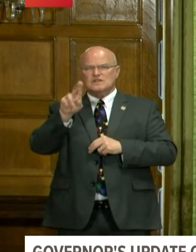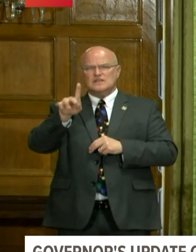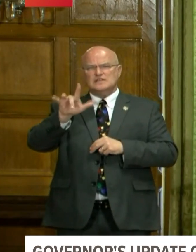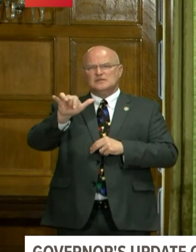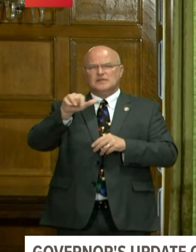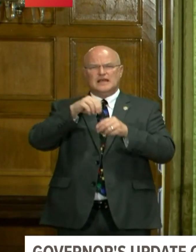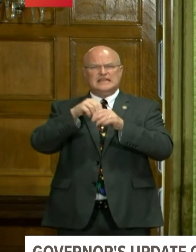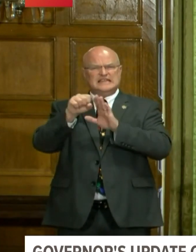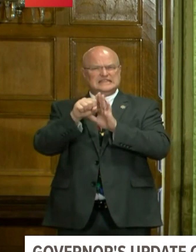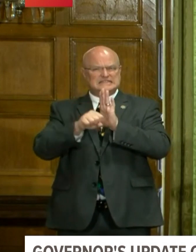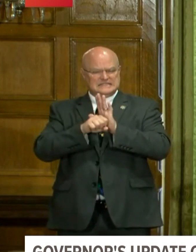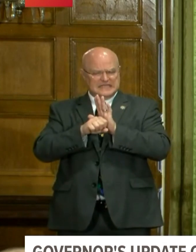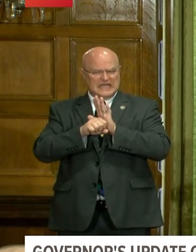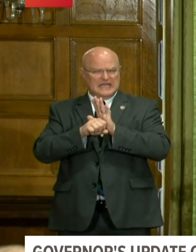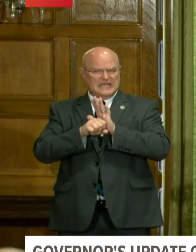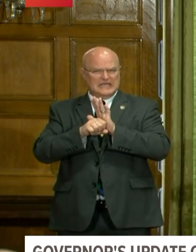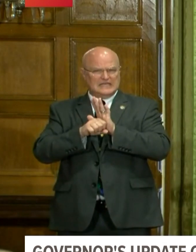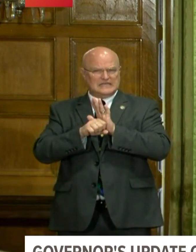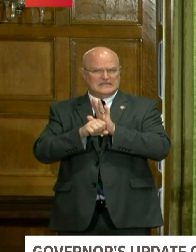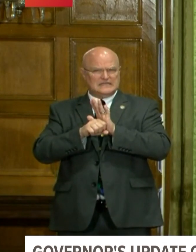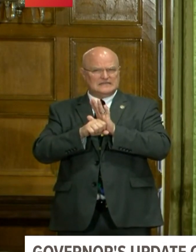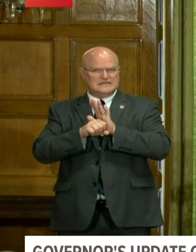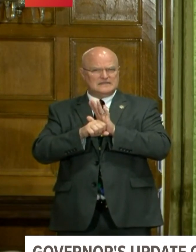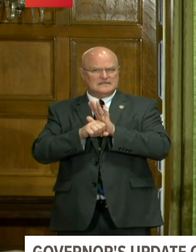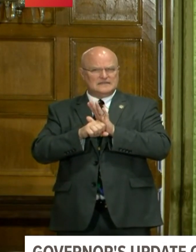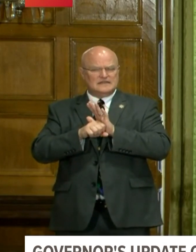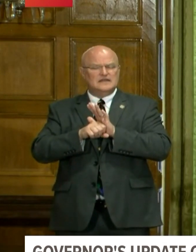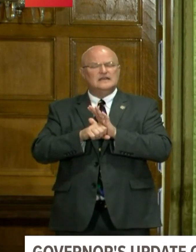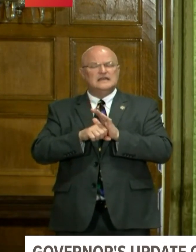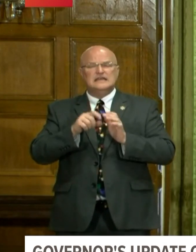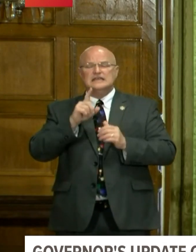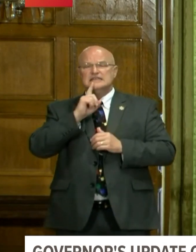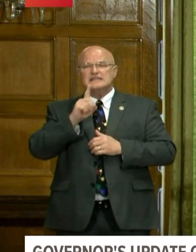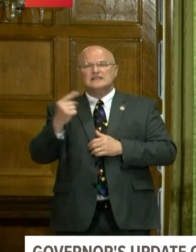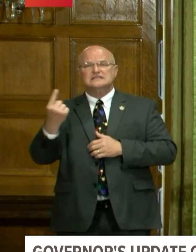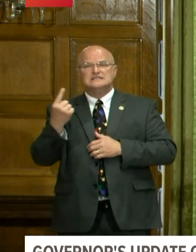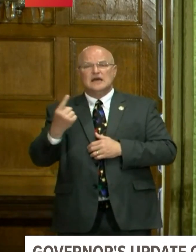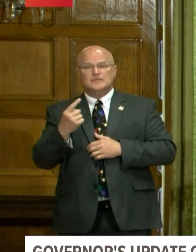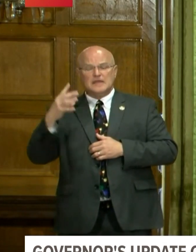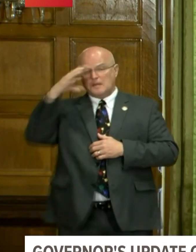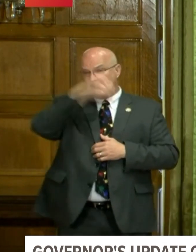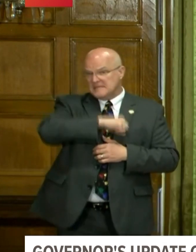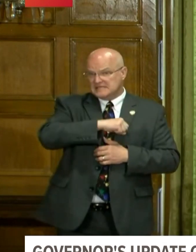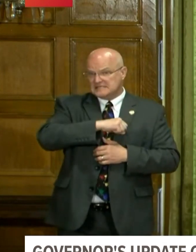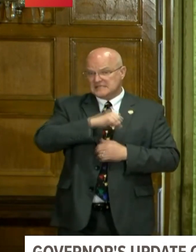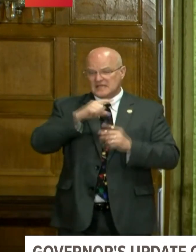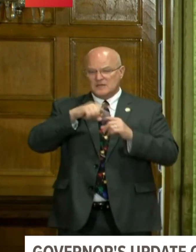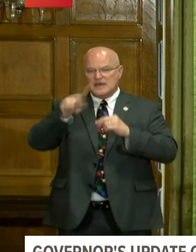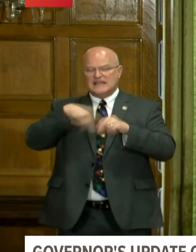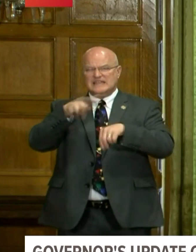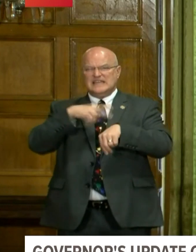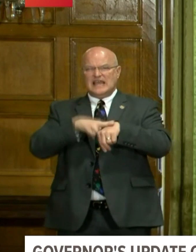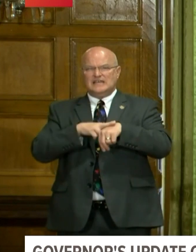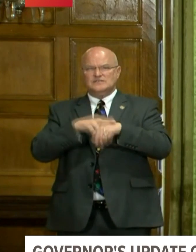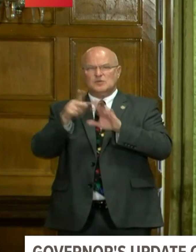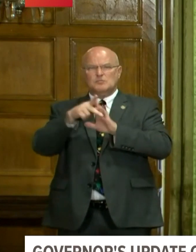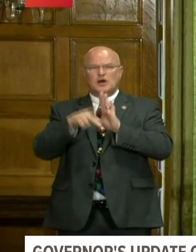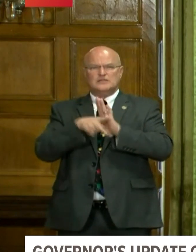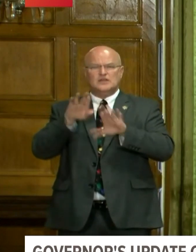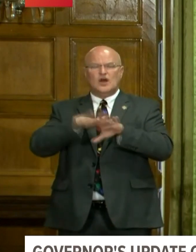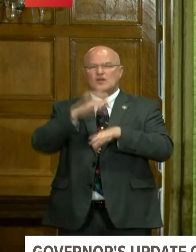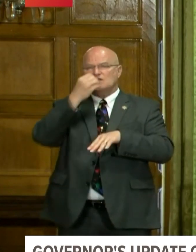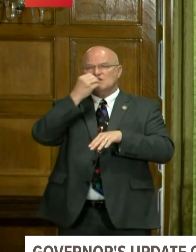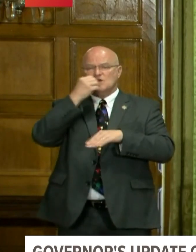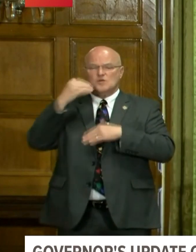state? And not to just keep asking questions, but is there something missing in regards to national policy on food